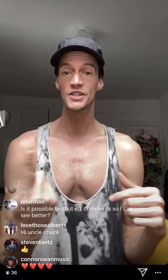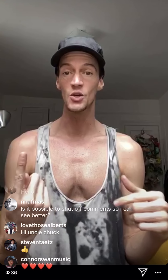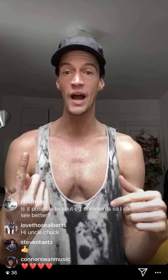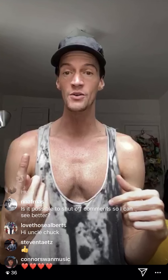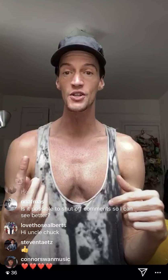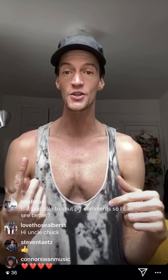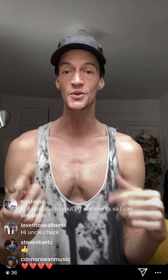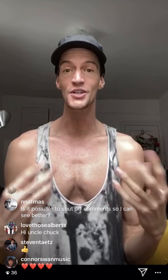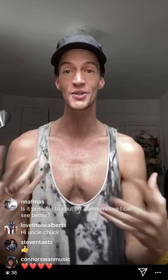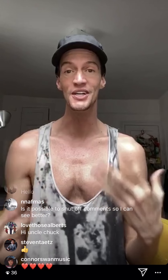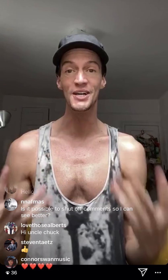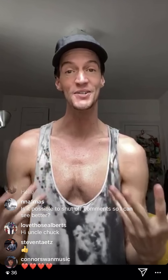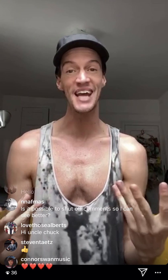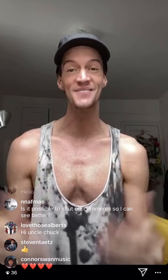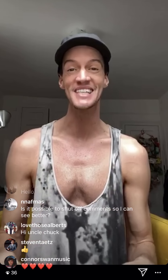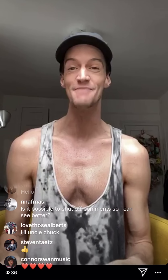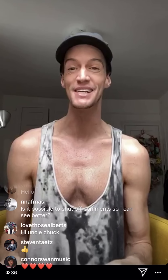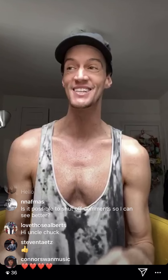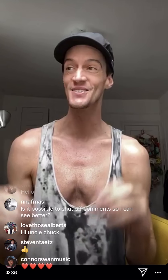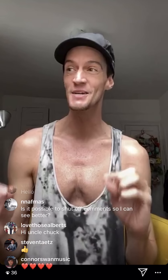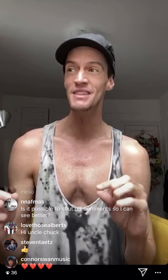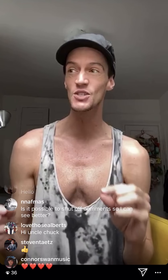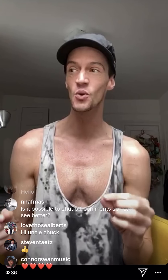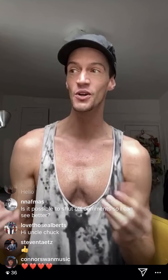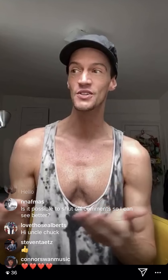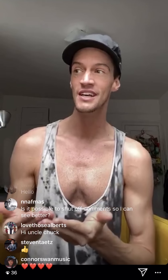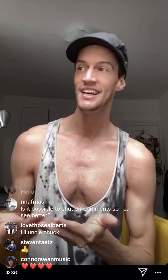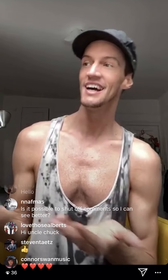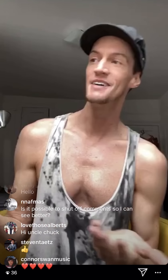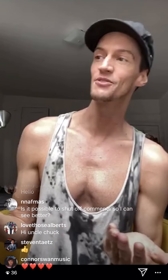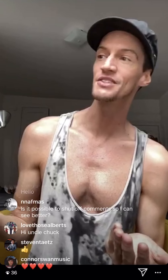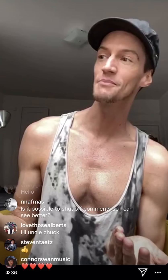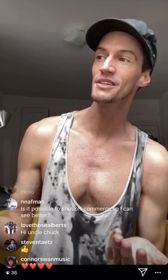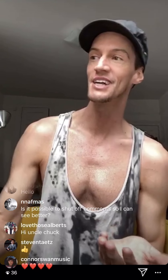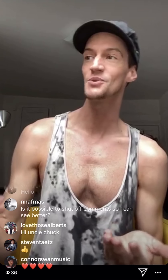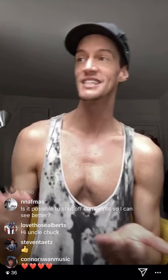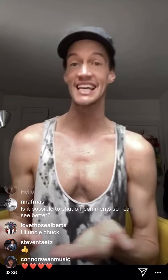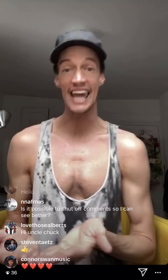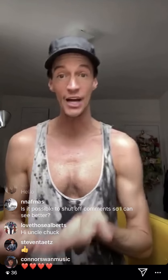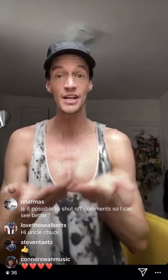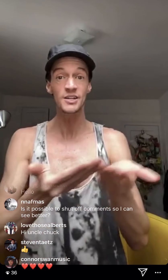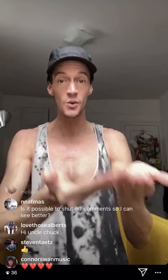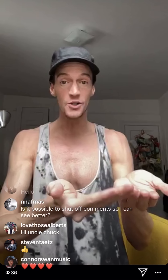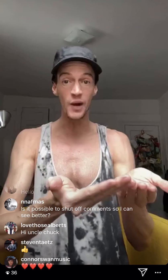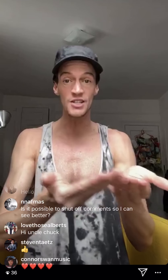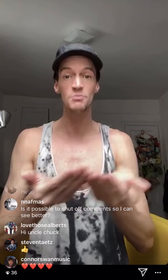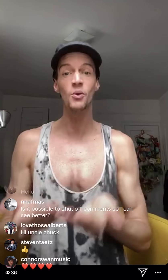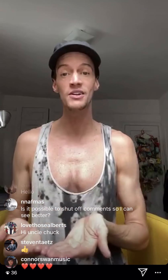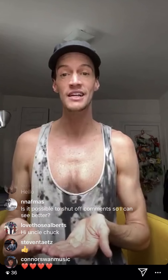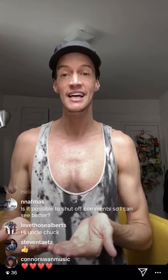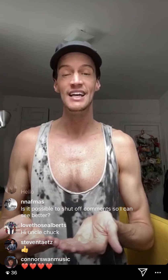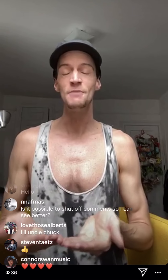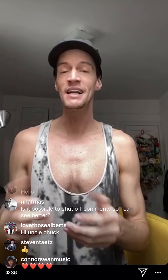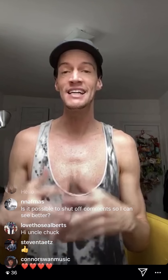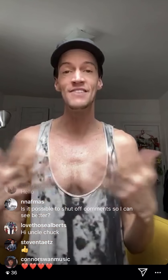around you, you could understand what's happening. So some of these words, for example, the next one is carry or transport. You might not even need a